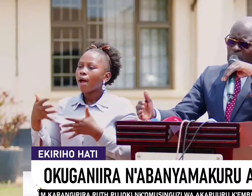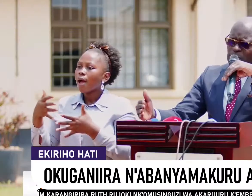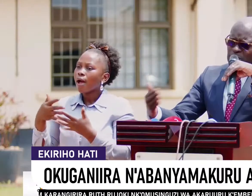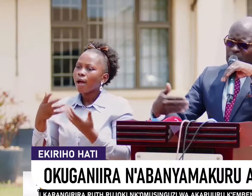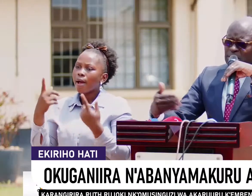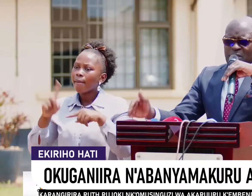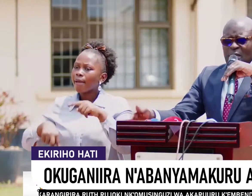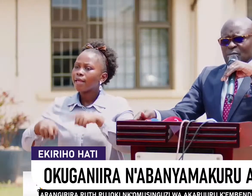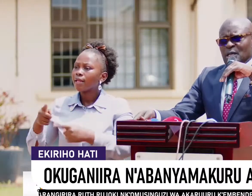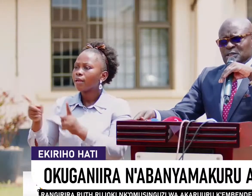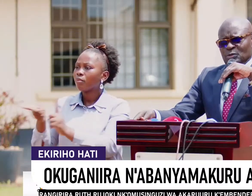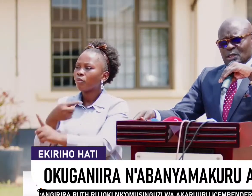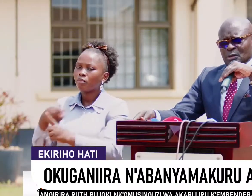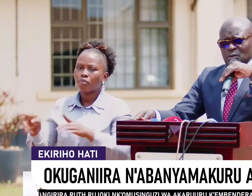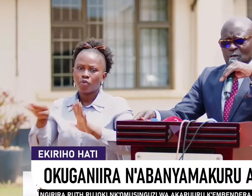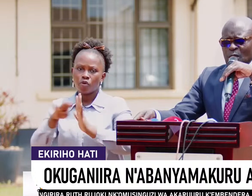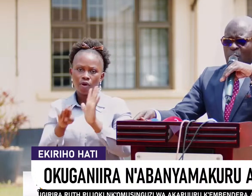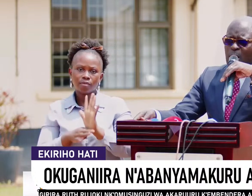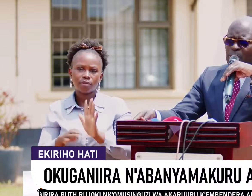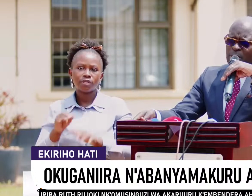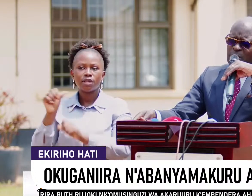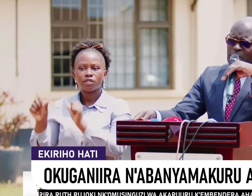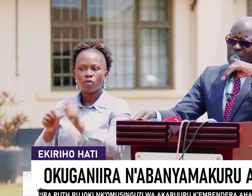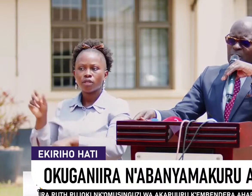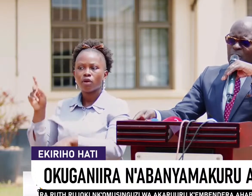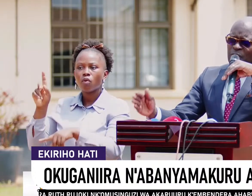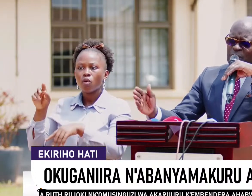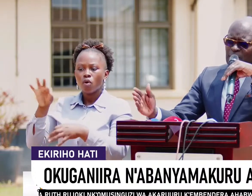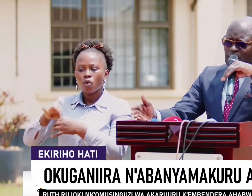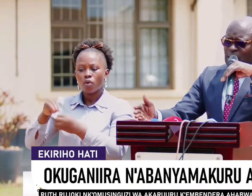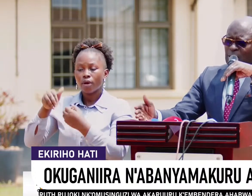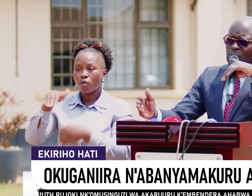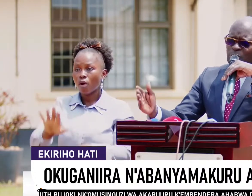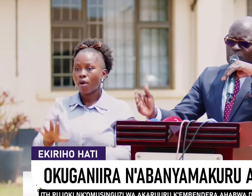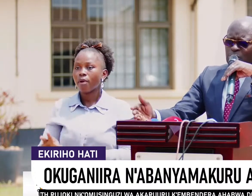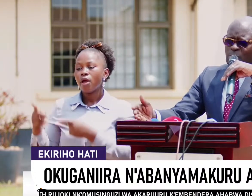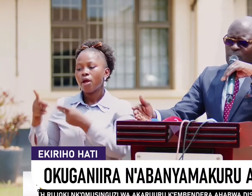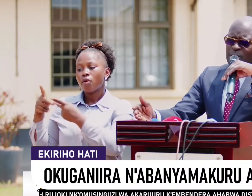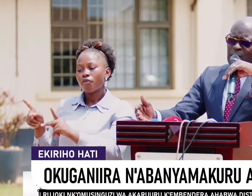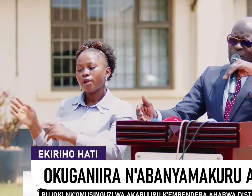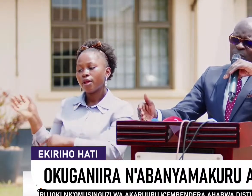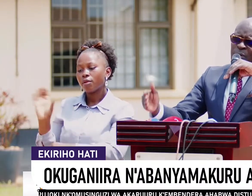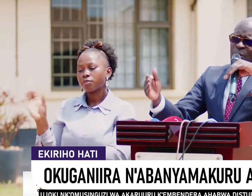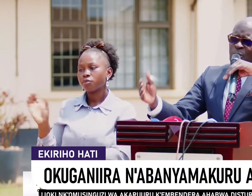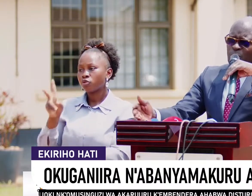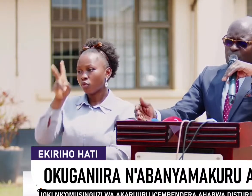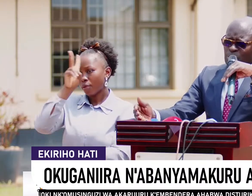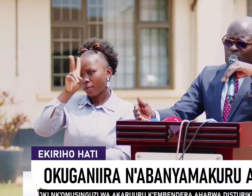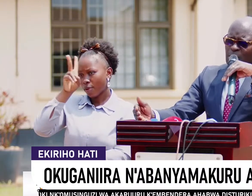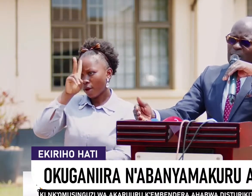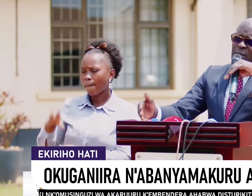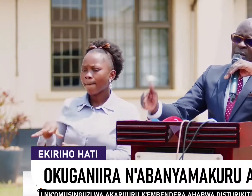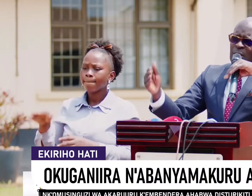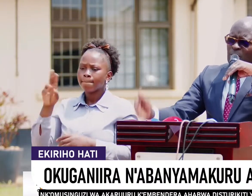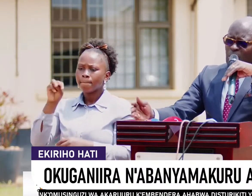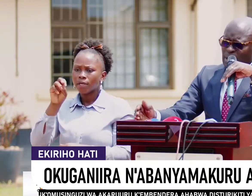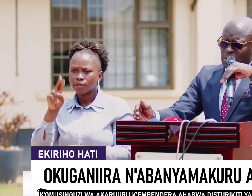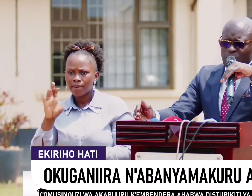mu programu ezibadde zitambula ezikwata kulonda kwabwe okuviira ddala mu bukiiko bw'ebyalo,